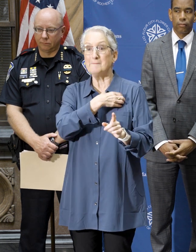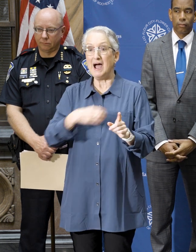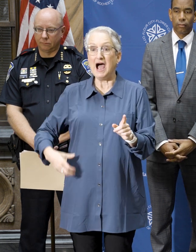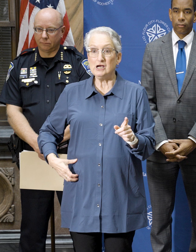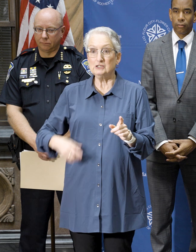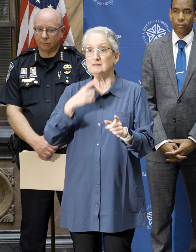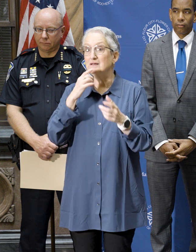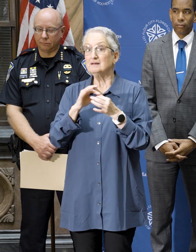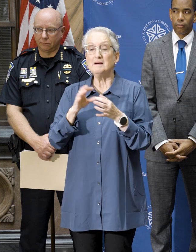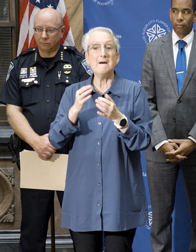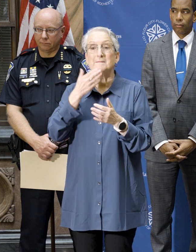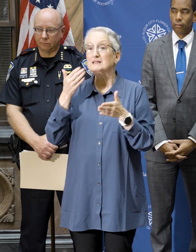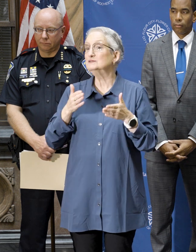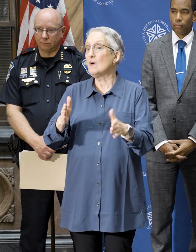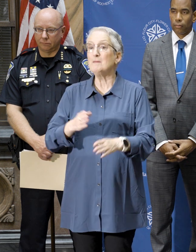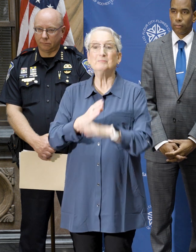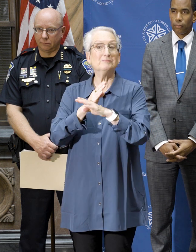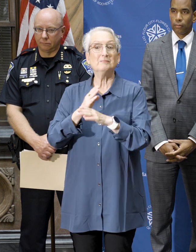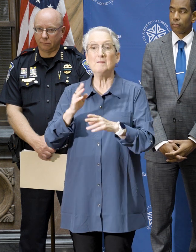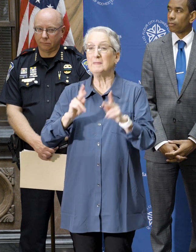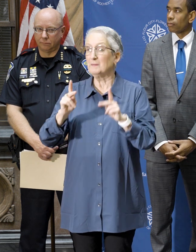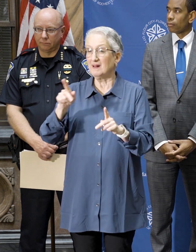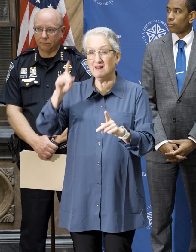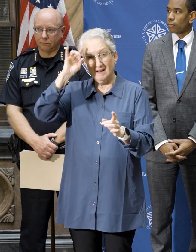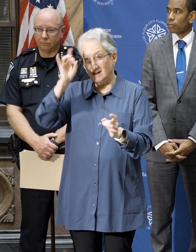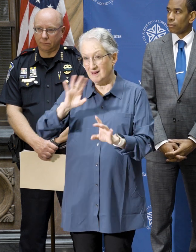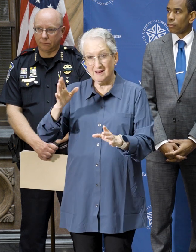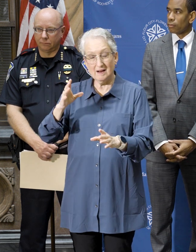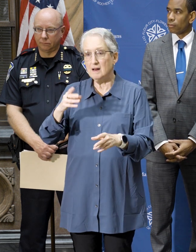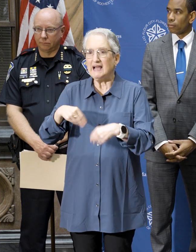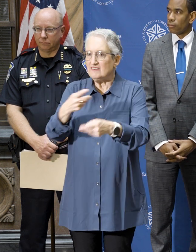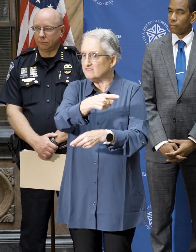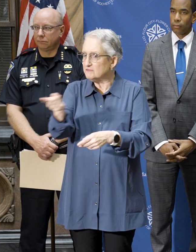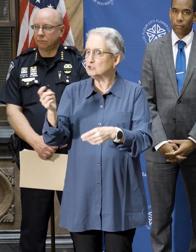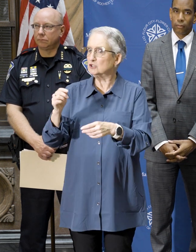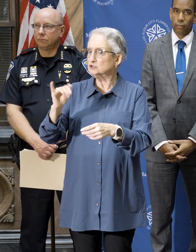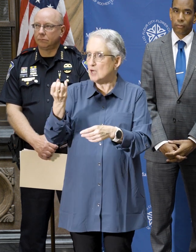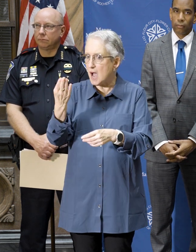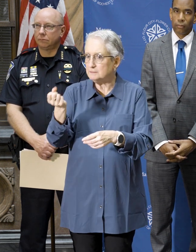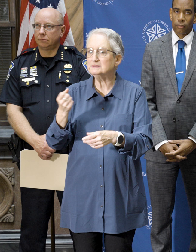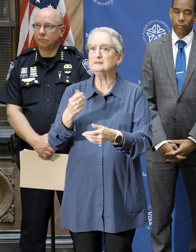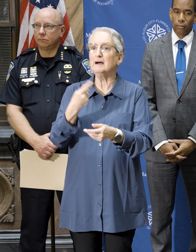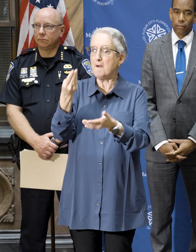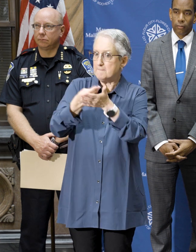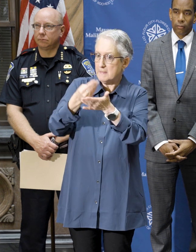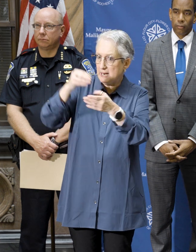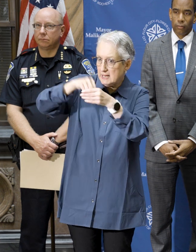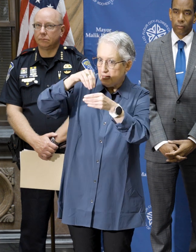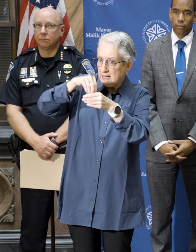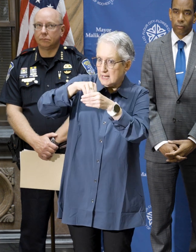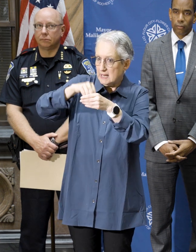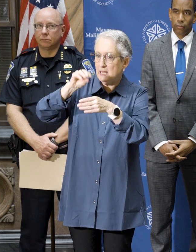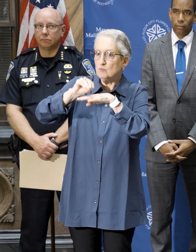is to give them a job and teach them how to put money in their own pocket and savings account. That's what we did this summer